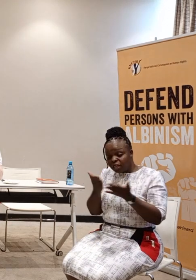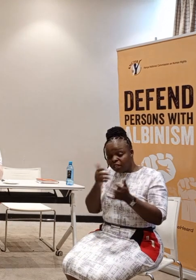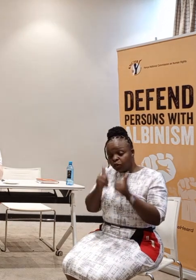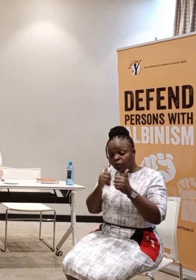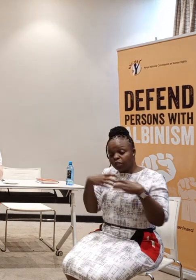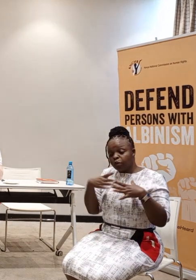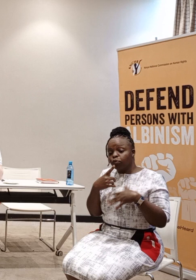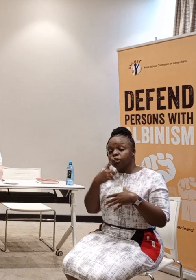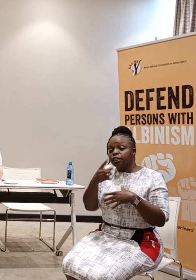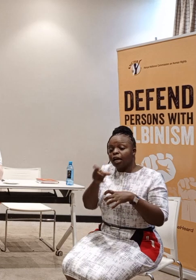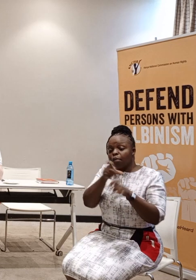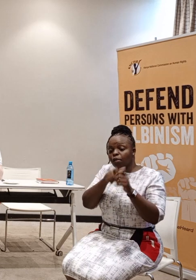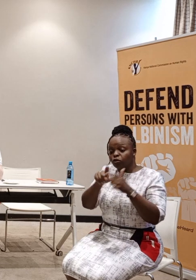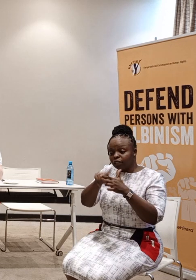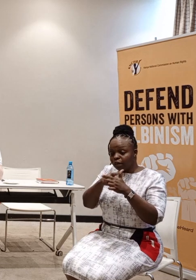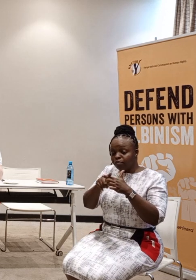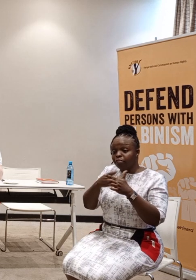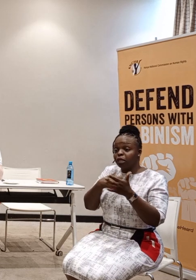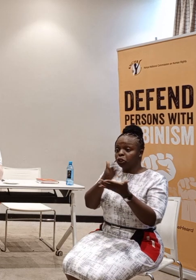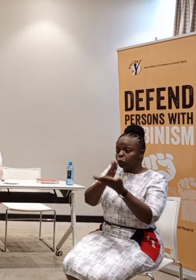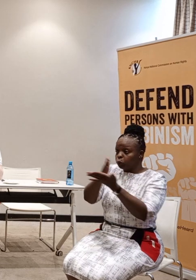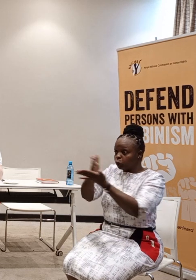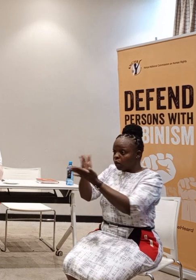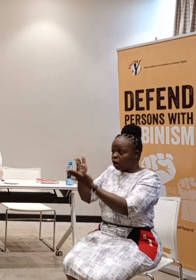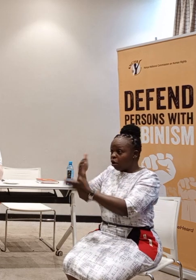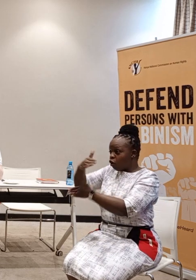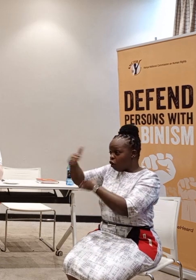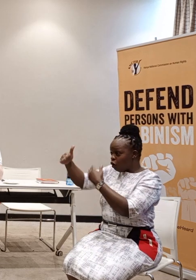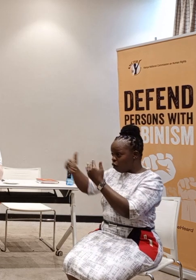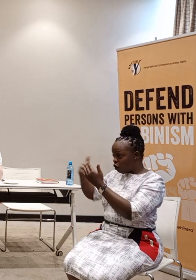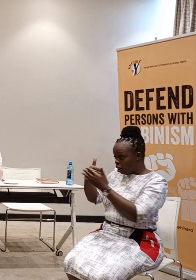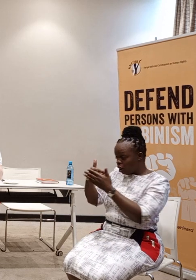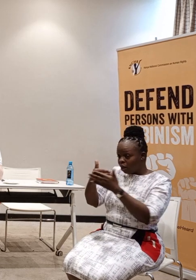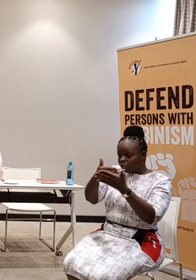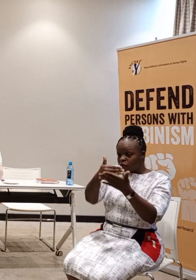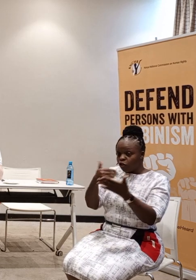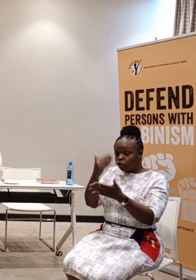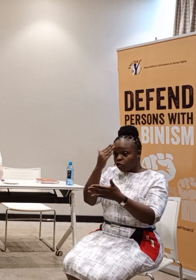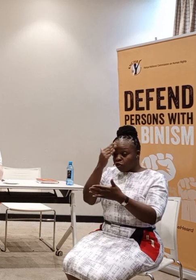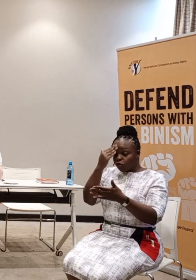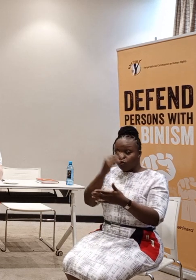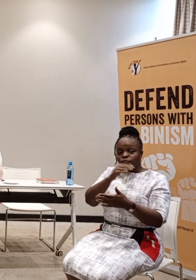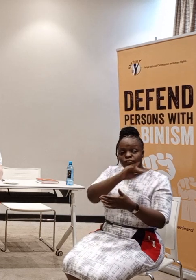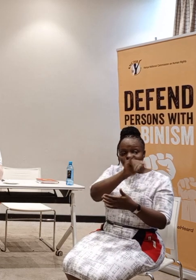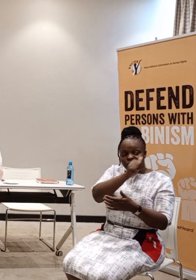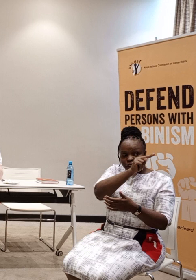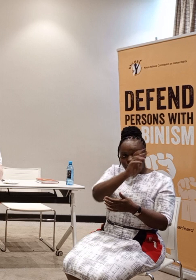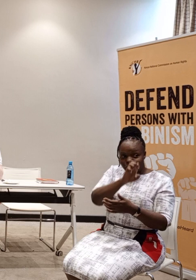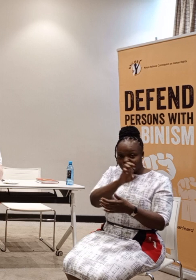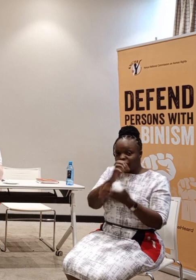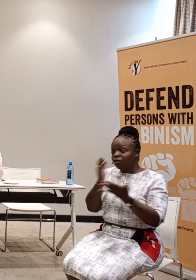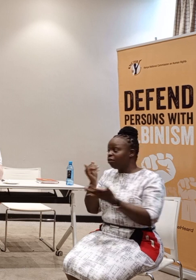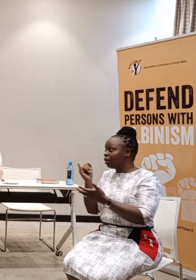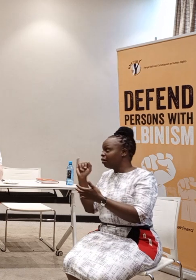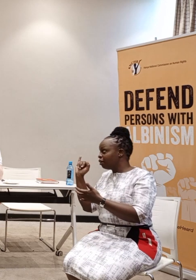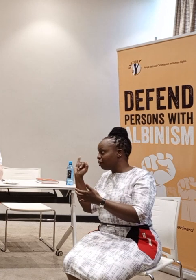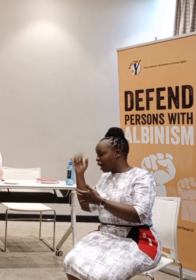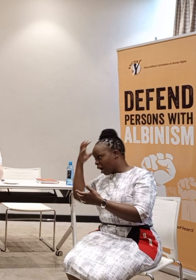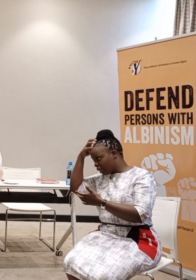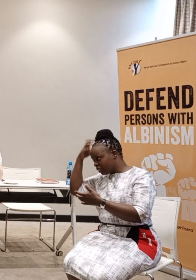Yes. I am very sure all of us, before you knew Jane or Isaac or someone with albinism as